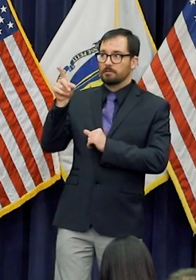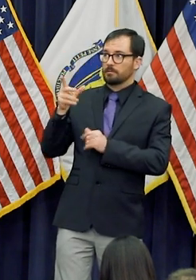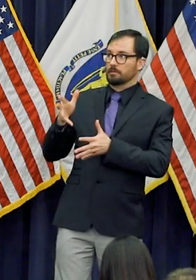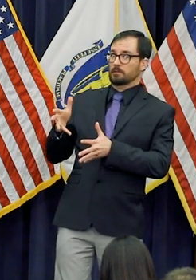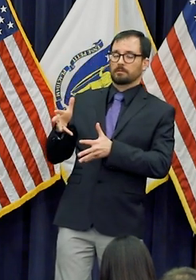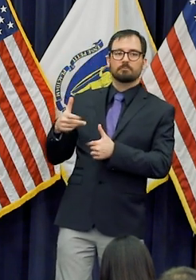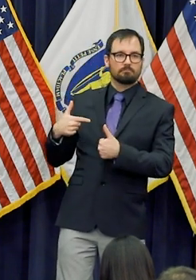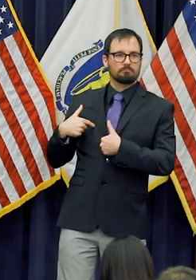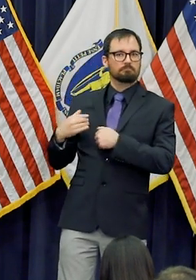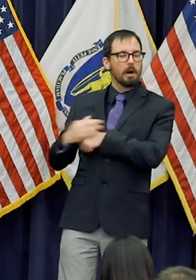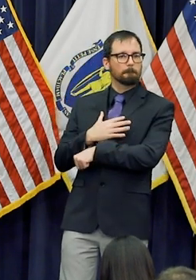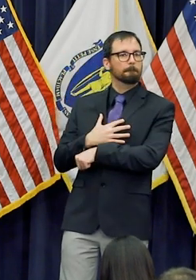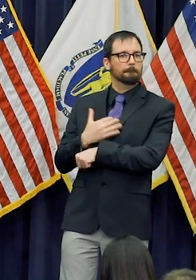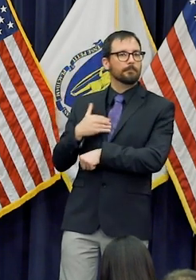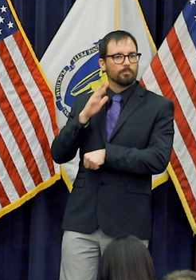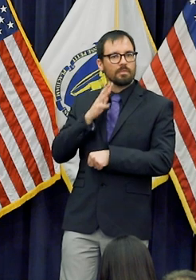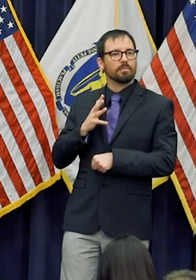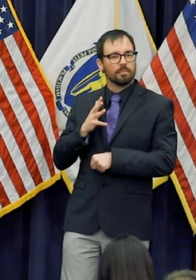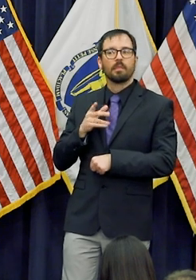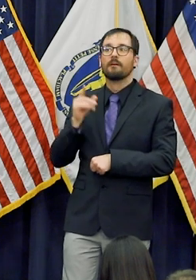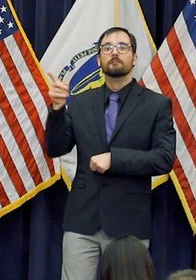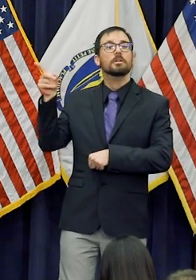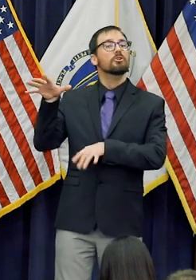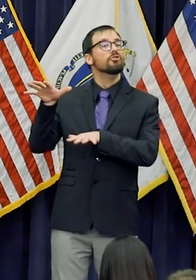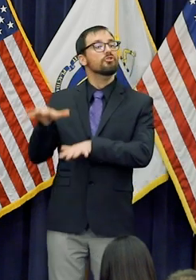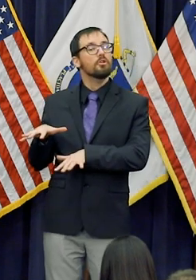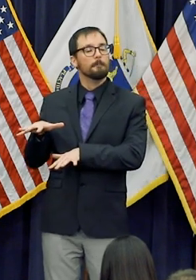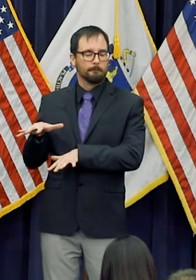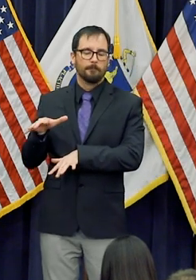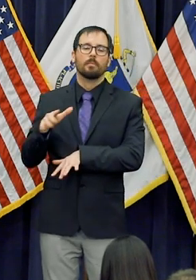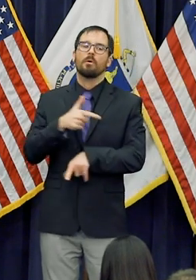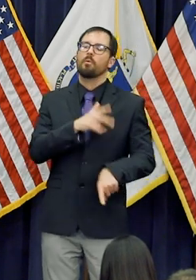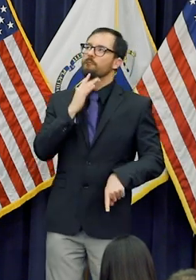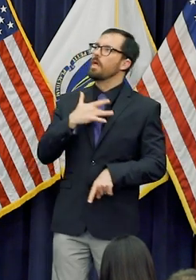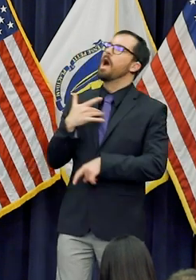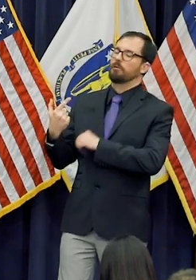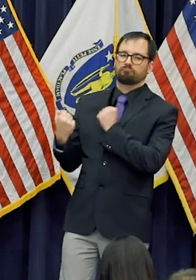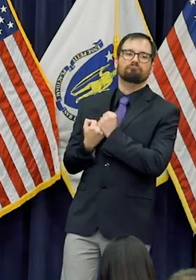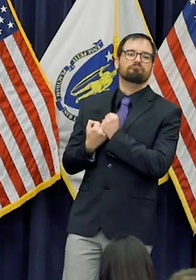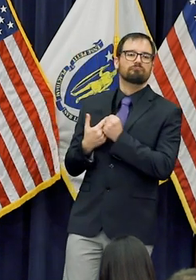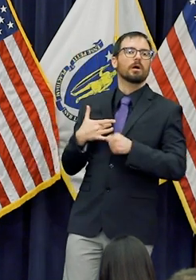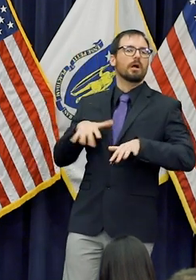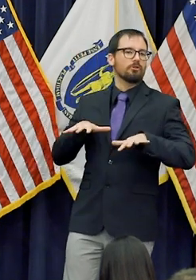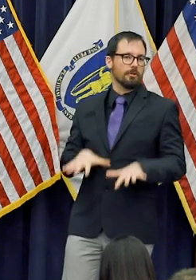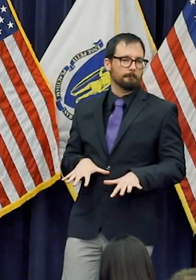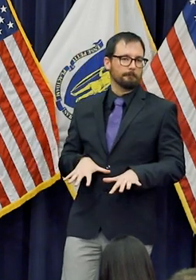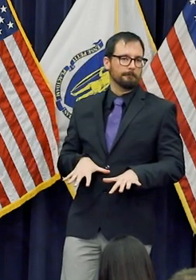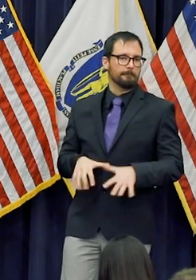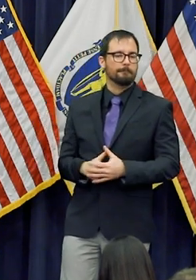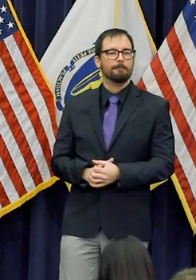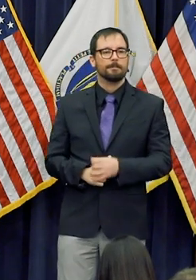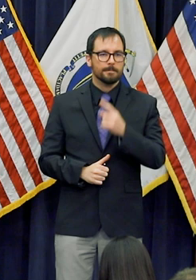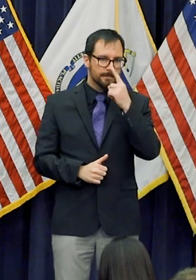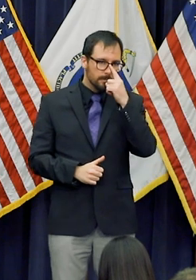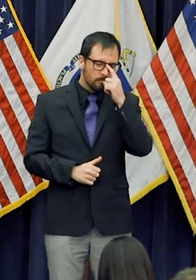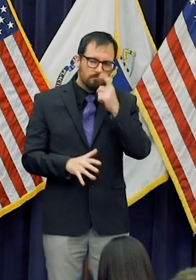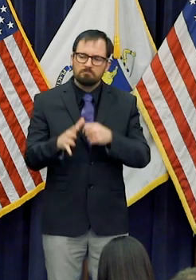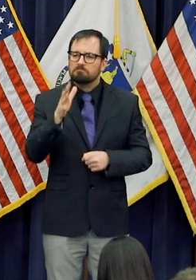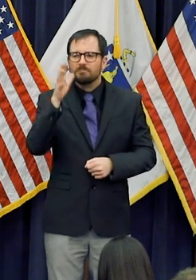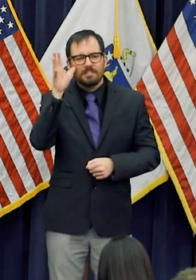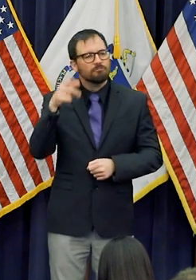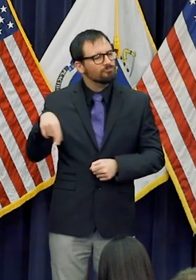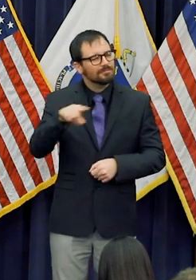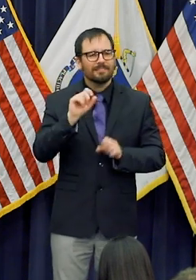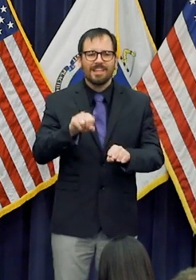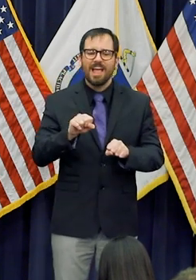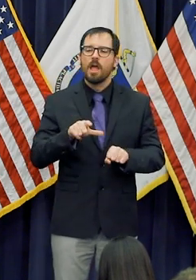support for their children. Parents can be more reassuring to others around them, especially children, if they feel better prepared.